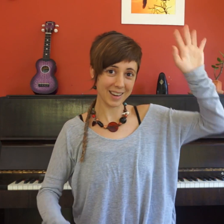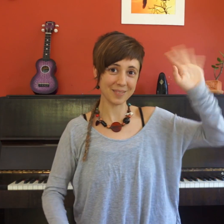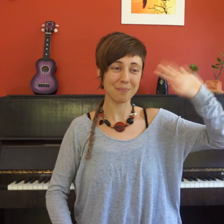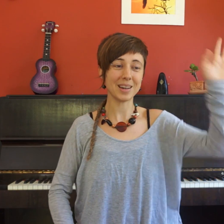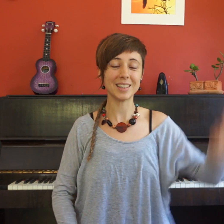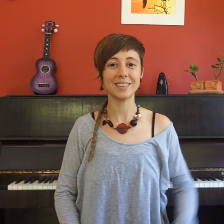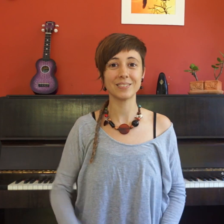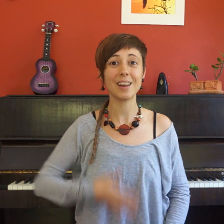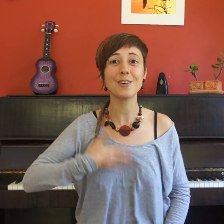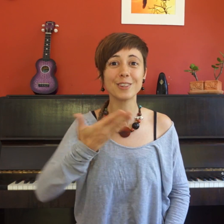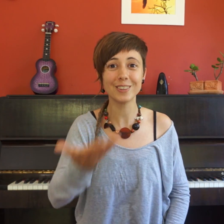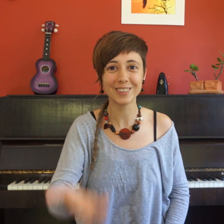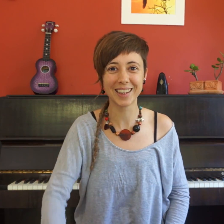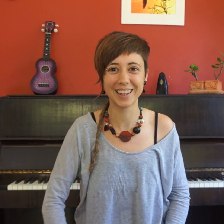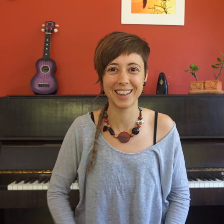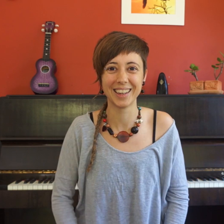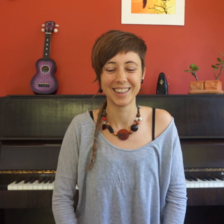there. Bye. I love you.